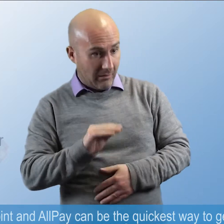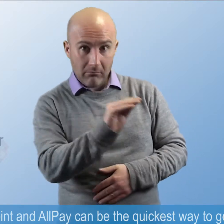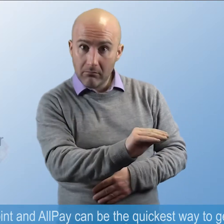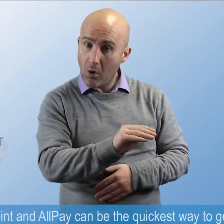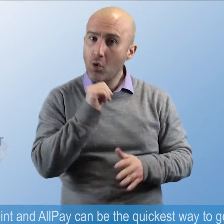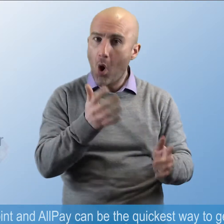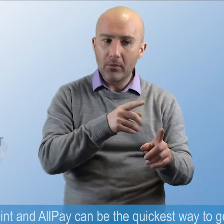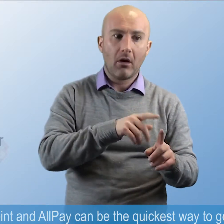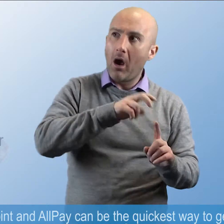to council buildings.